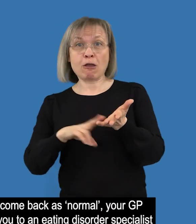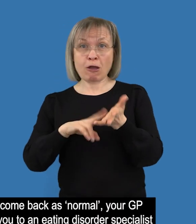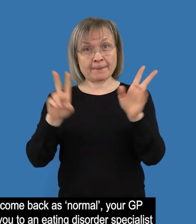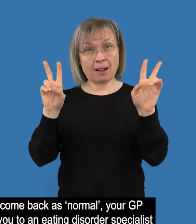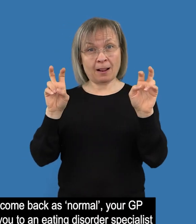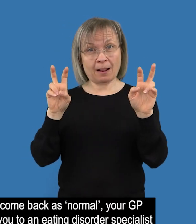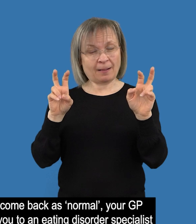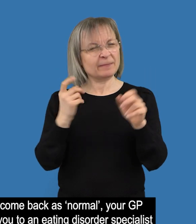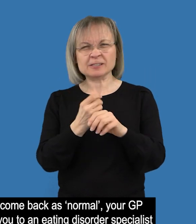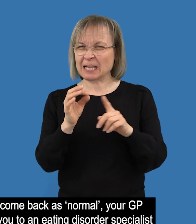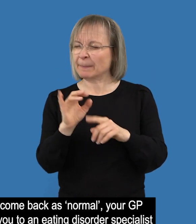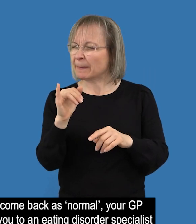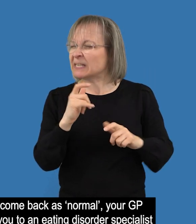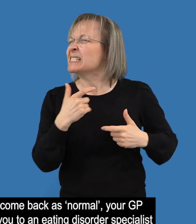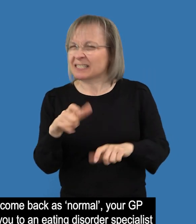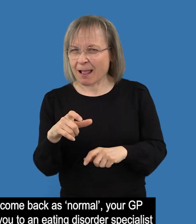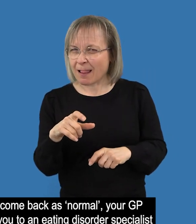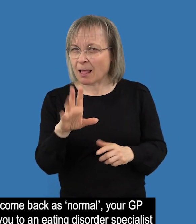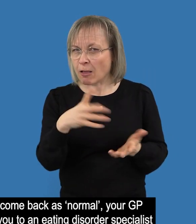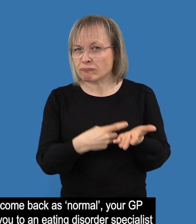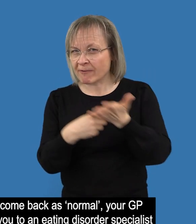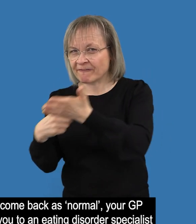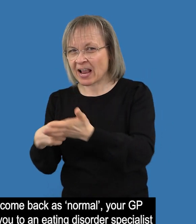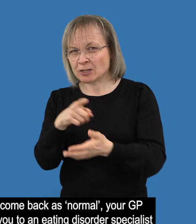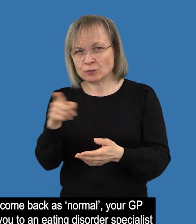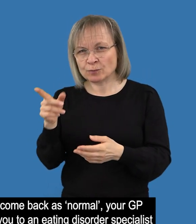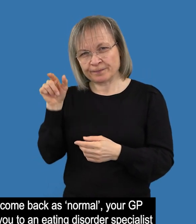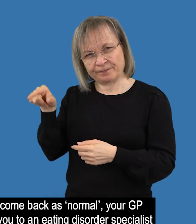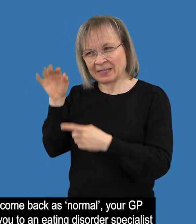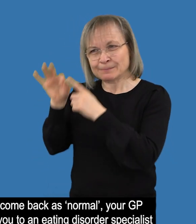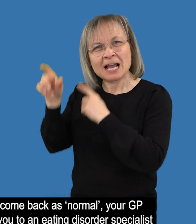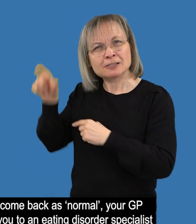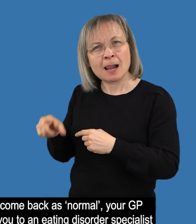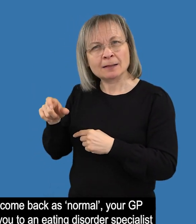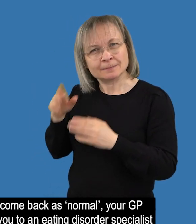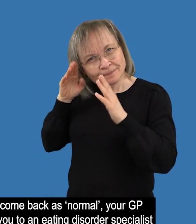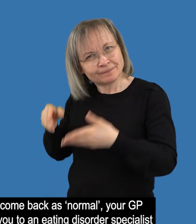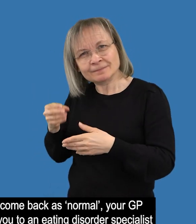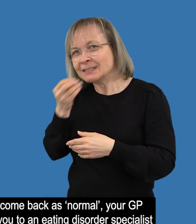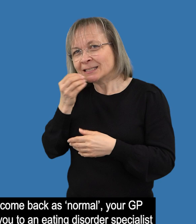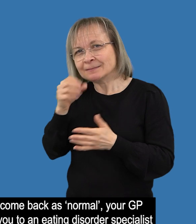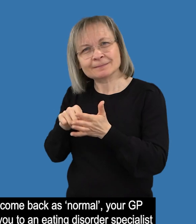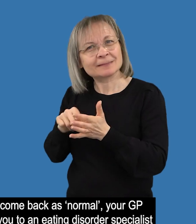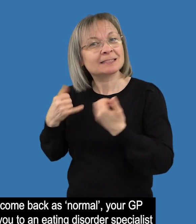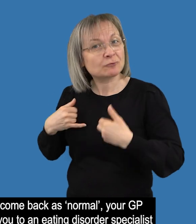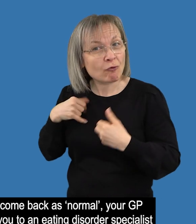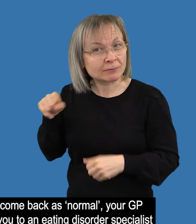Even if they come back as normal, your GP may still refer you to an eating disorder specialist if you're experiencing